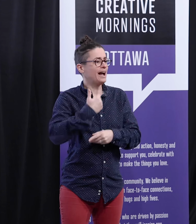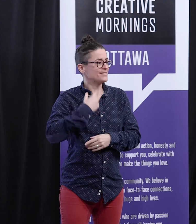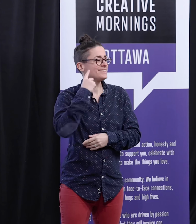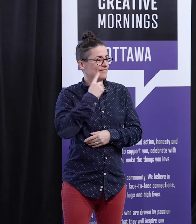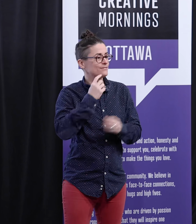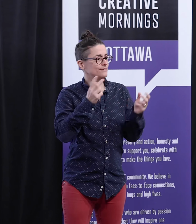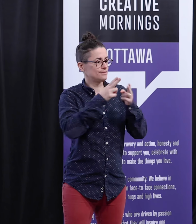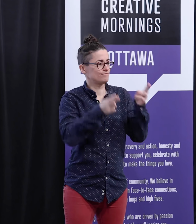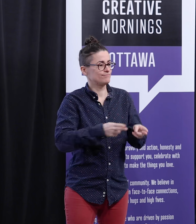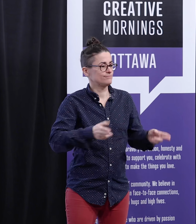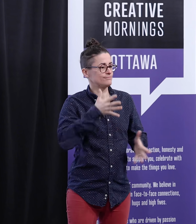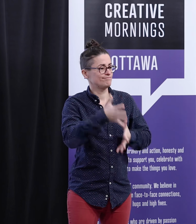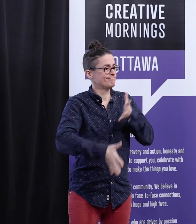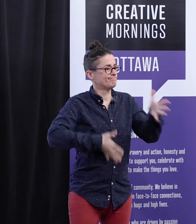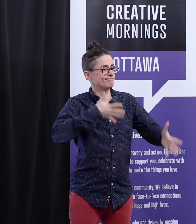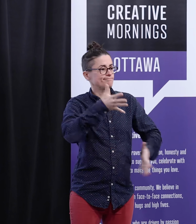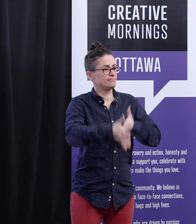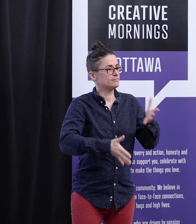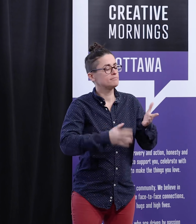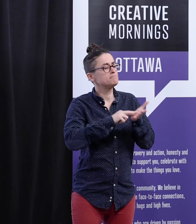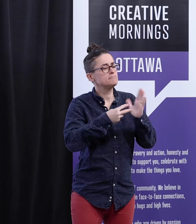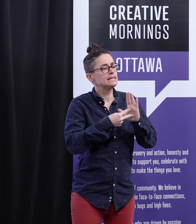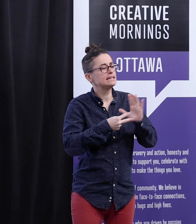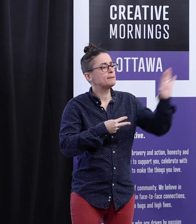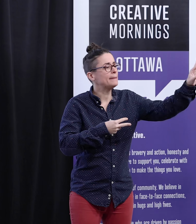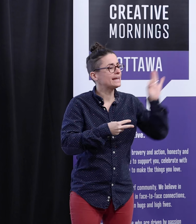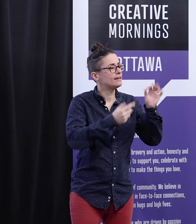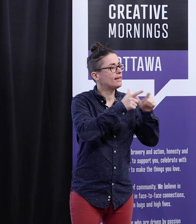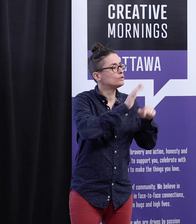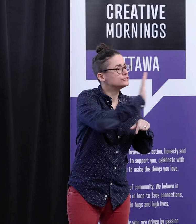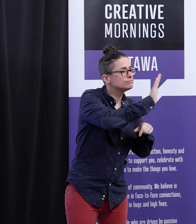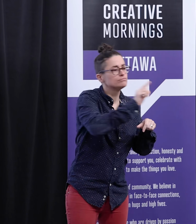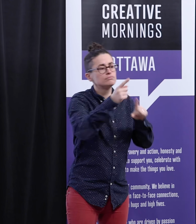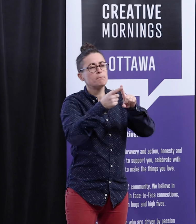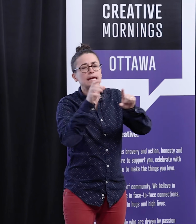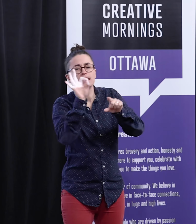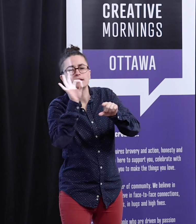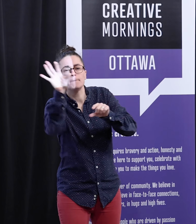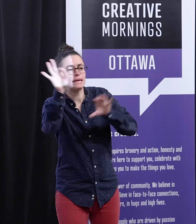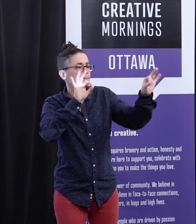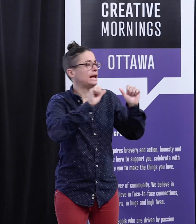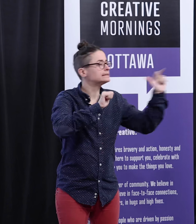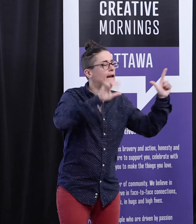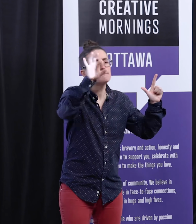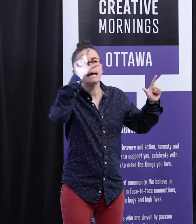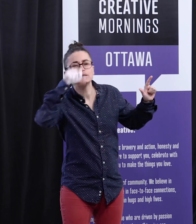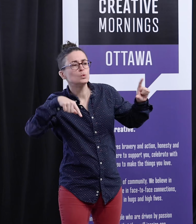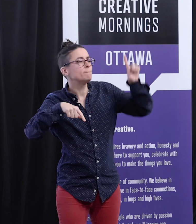And so when deaf individuals want to communicate with other deaf individuals, I mean, there is